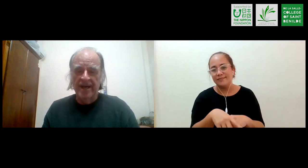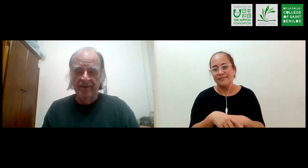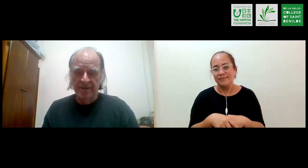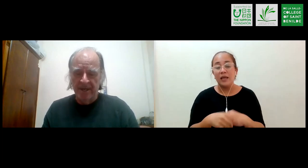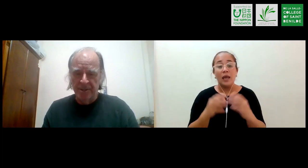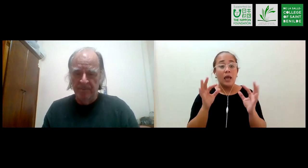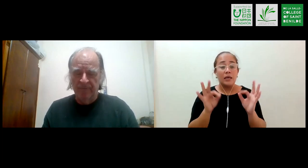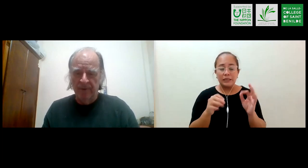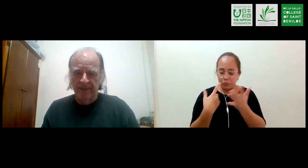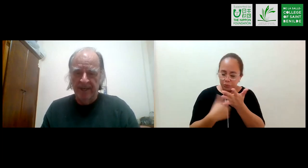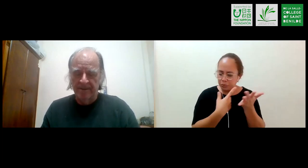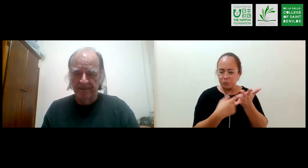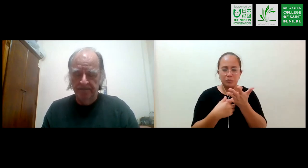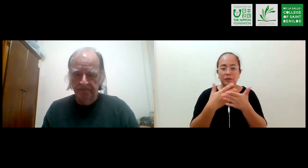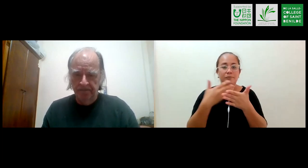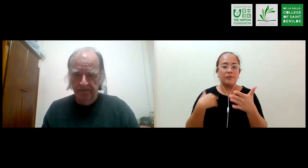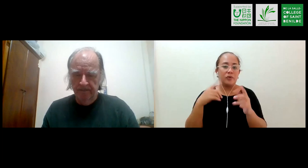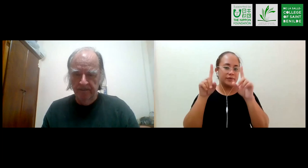a discussion before the test.